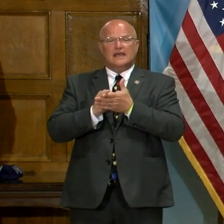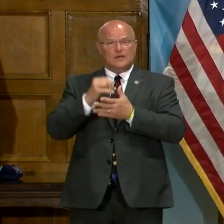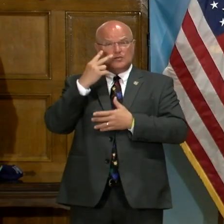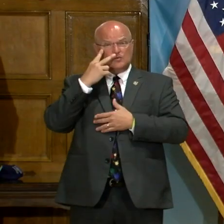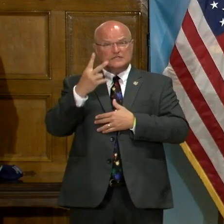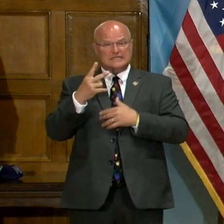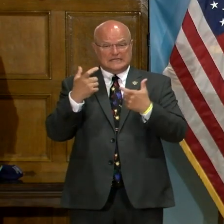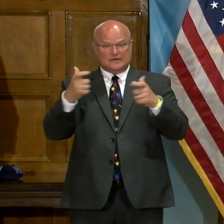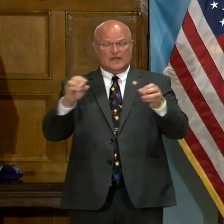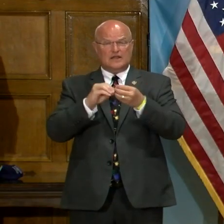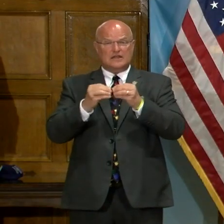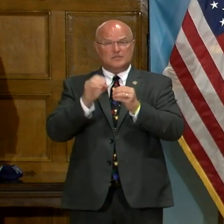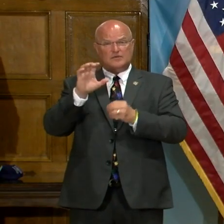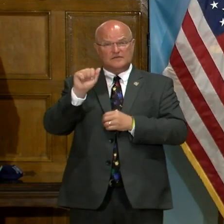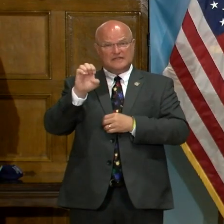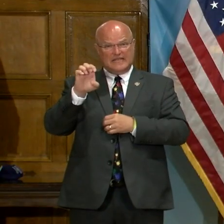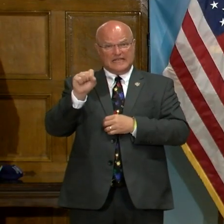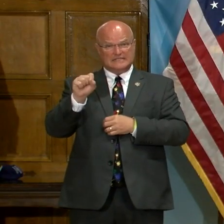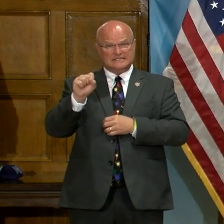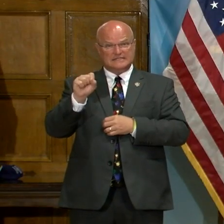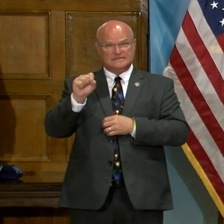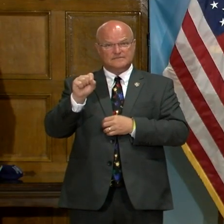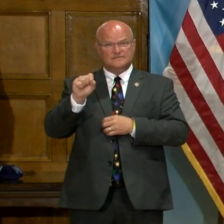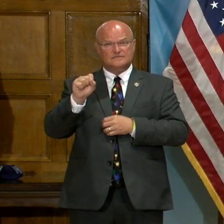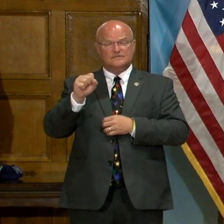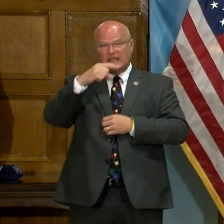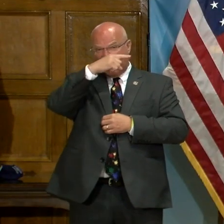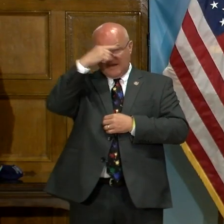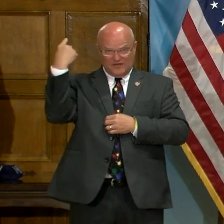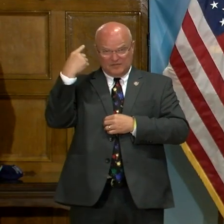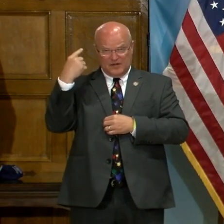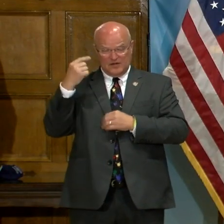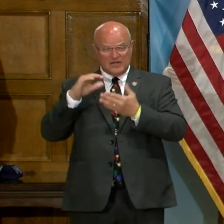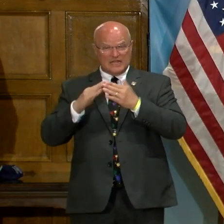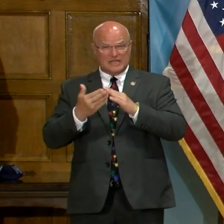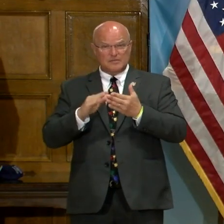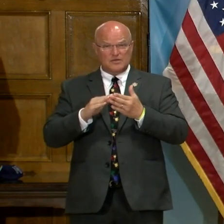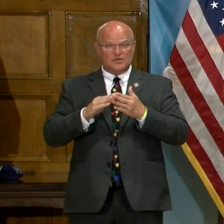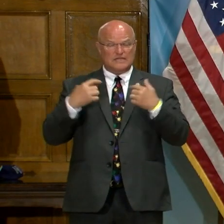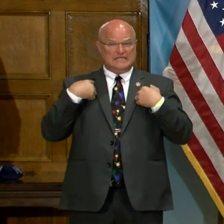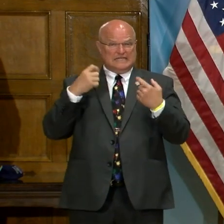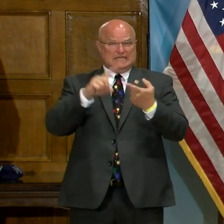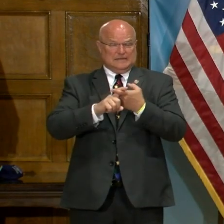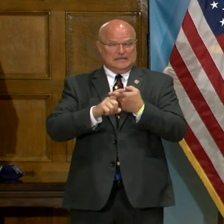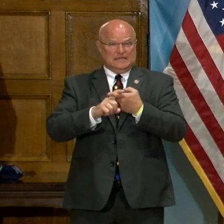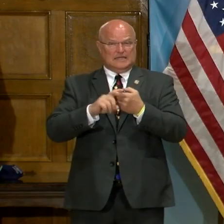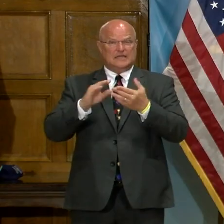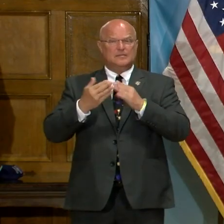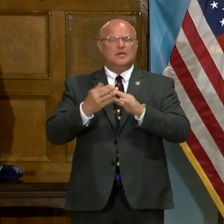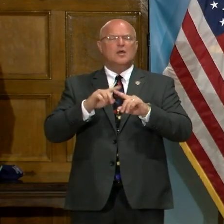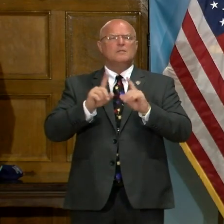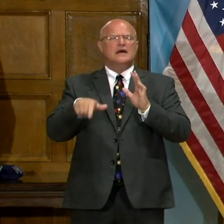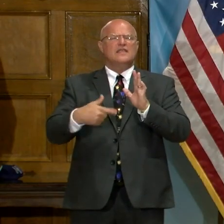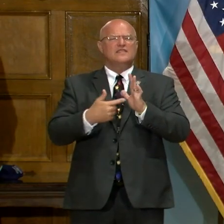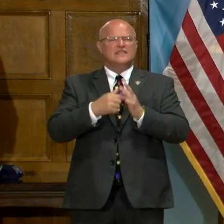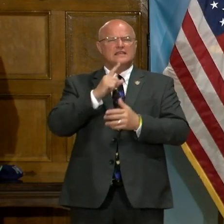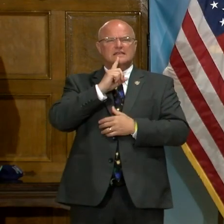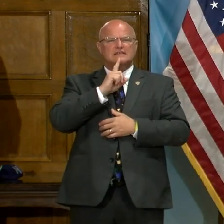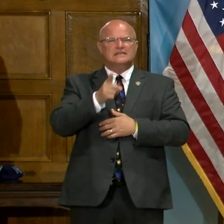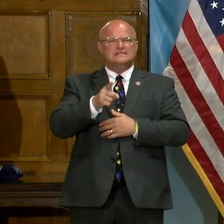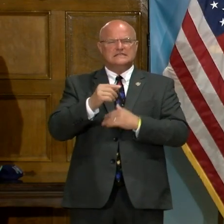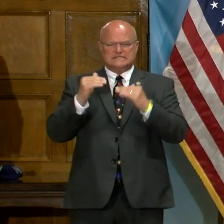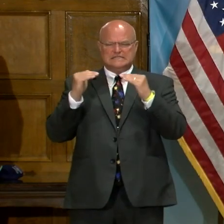we're seeing a greater number of cases, African American community, Latino community, but this is